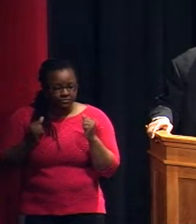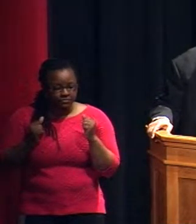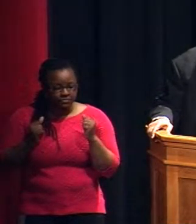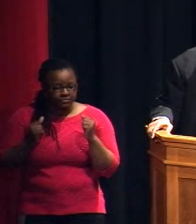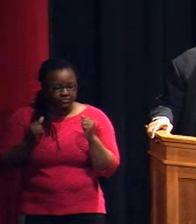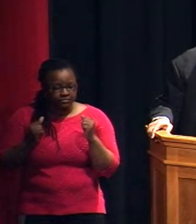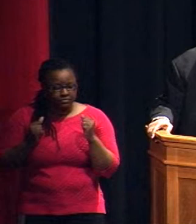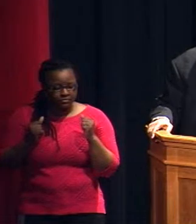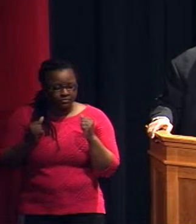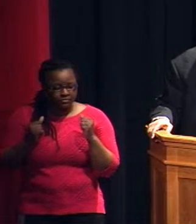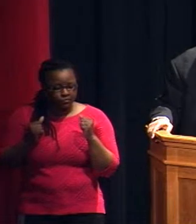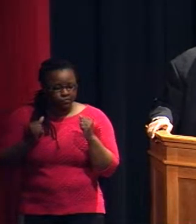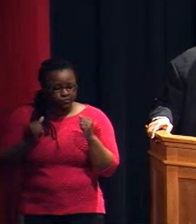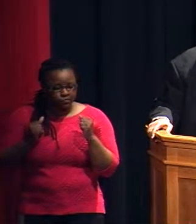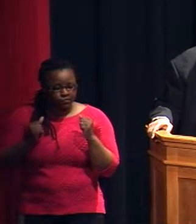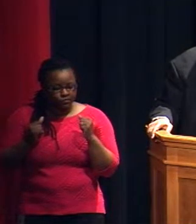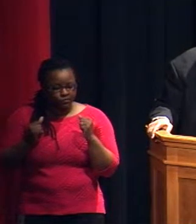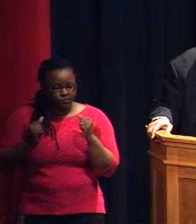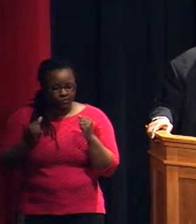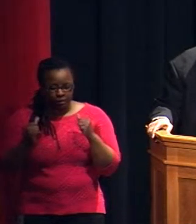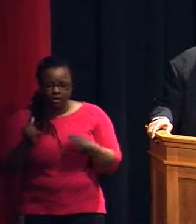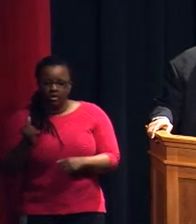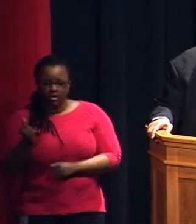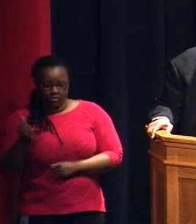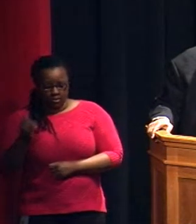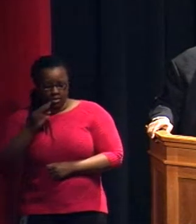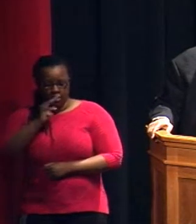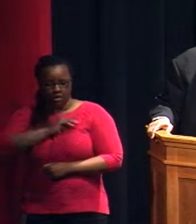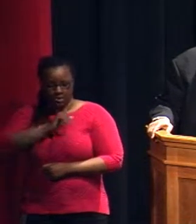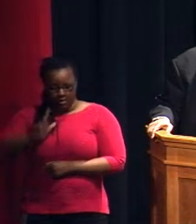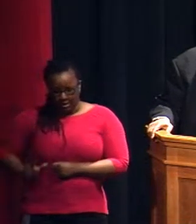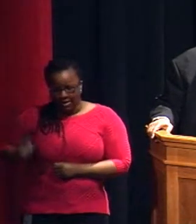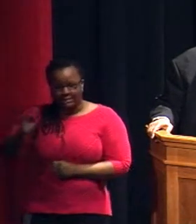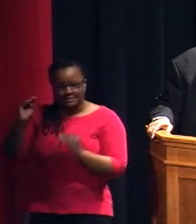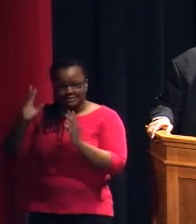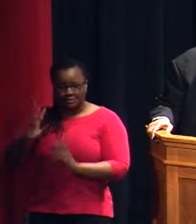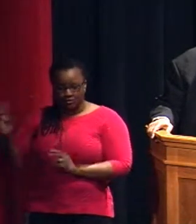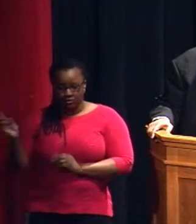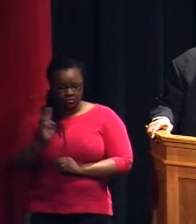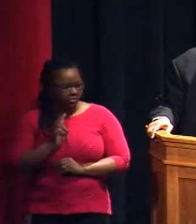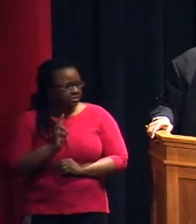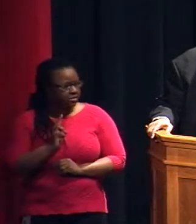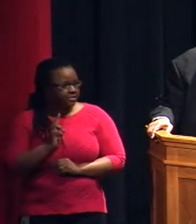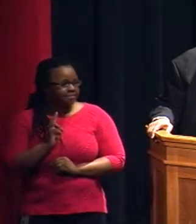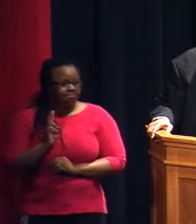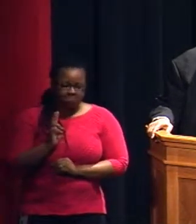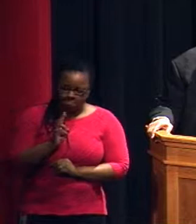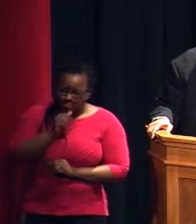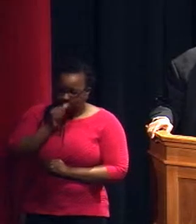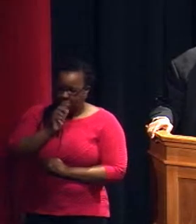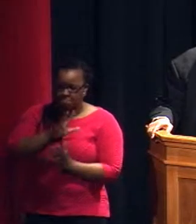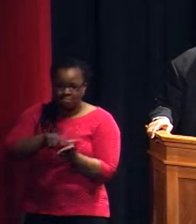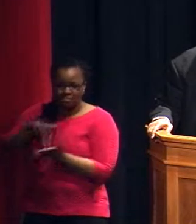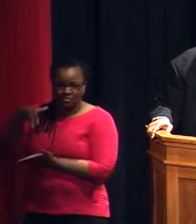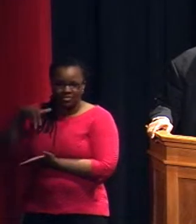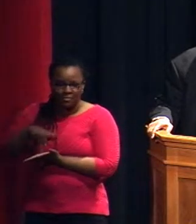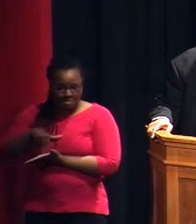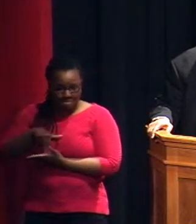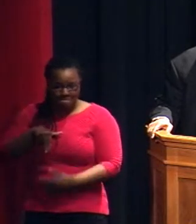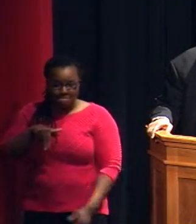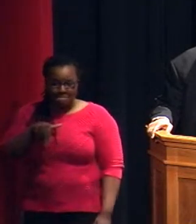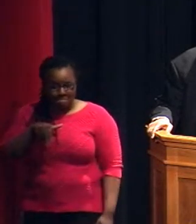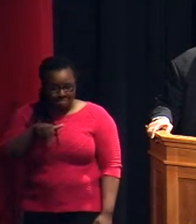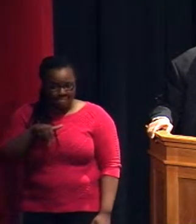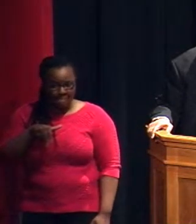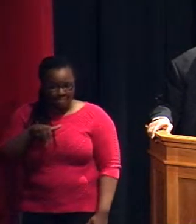up. He and his teacher stood up on the rest of the bus journey back from Dublin to Atlanta.